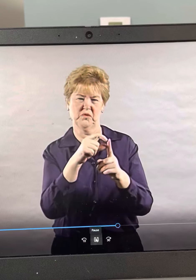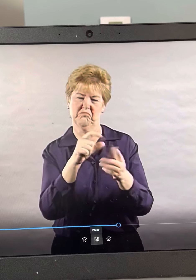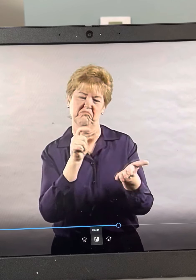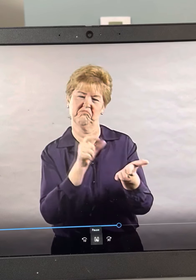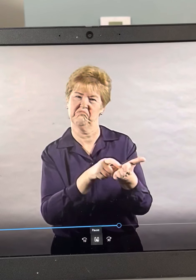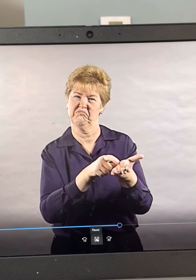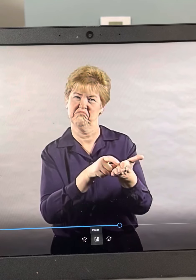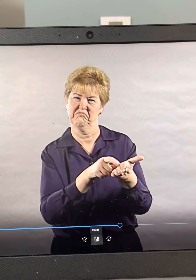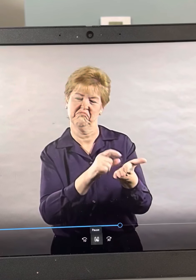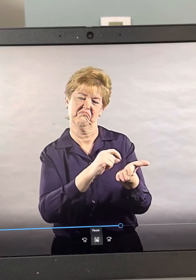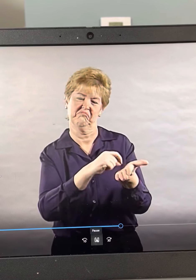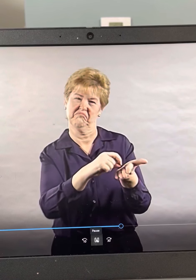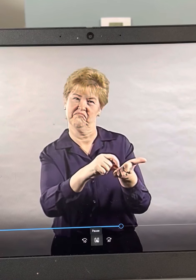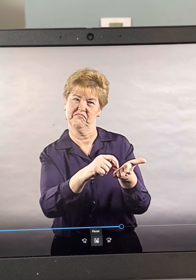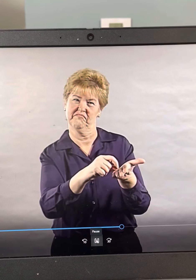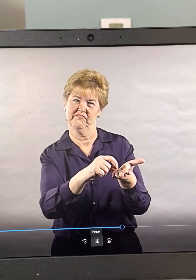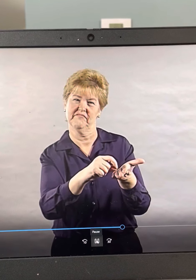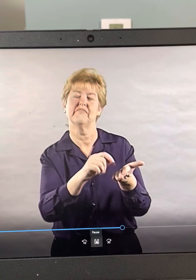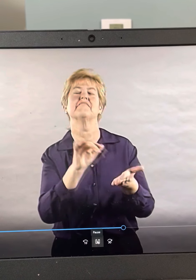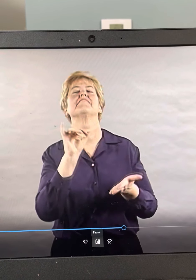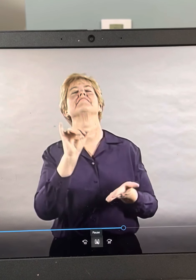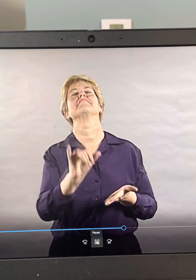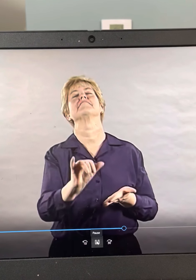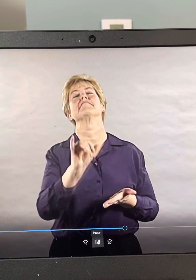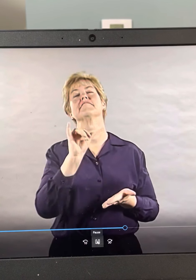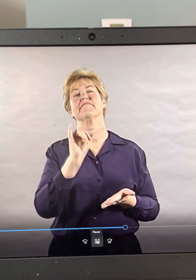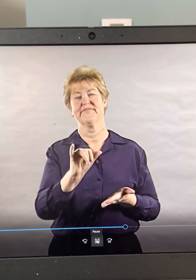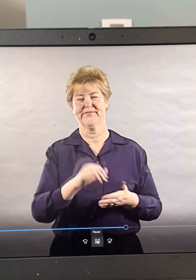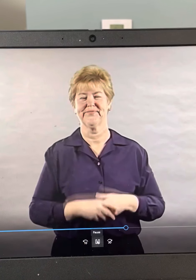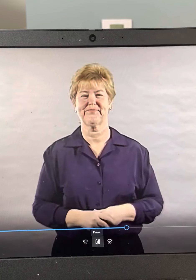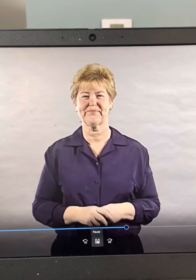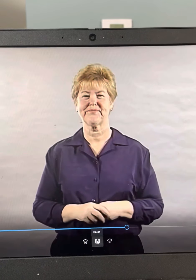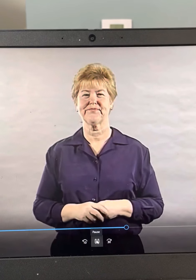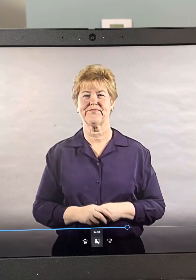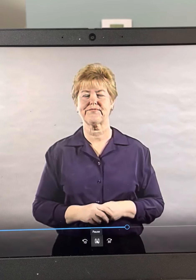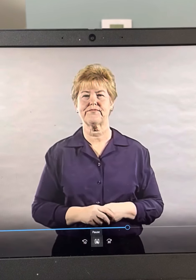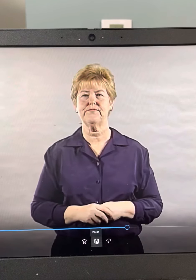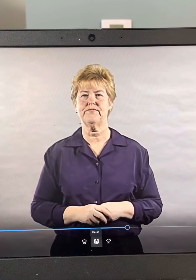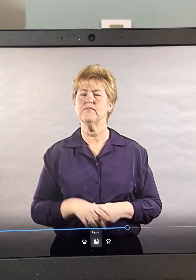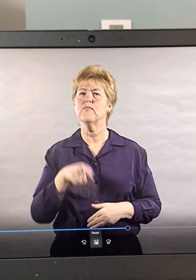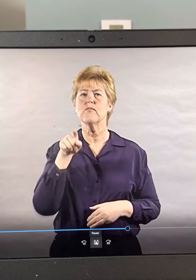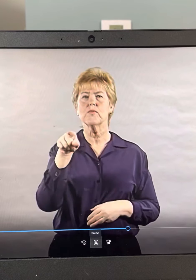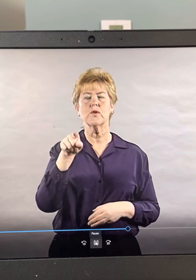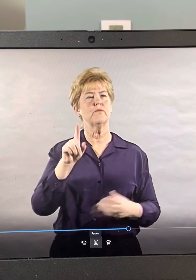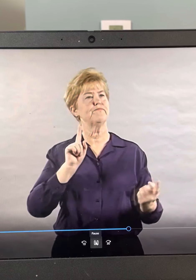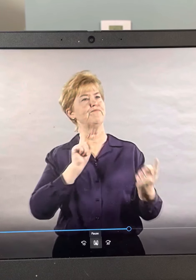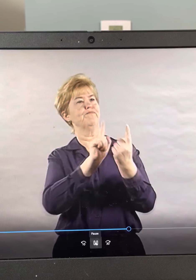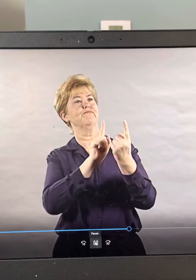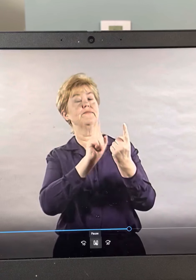If there's a specific word that someone doesn't understand, write down that word and then explain it.